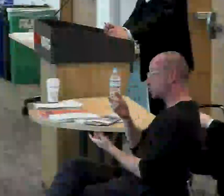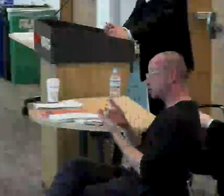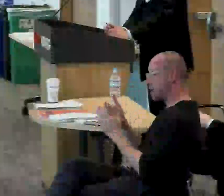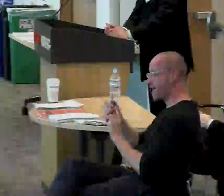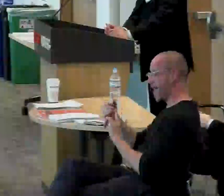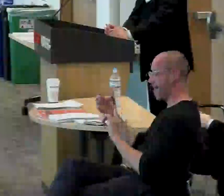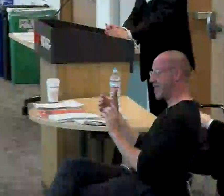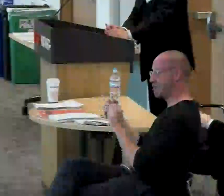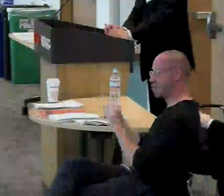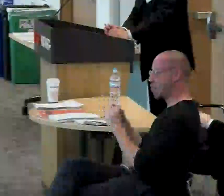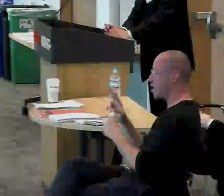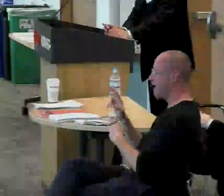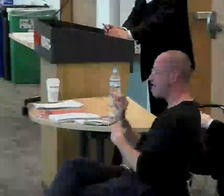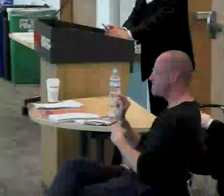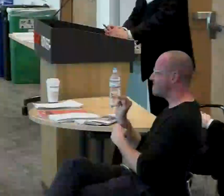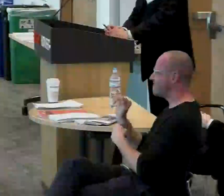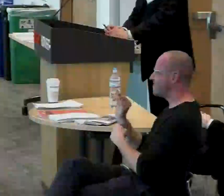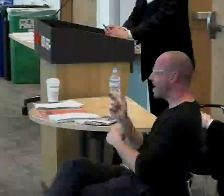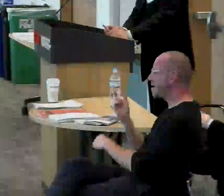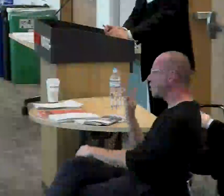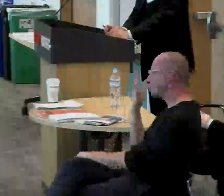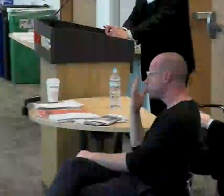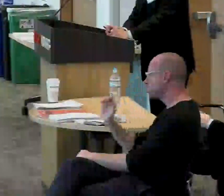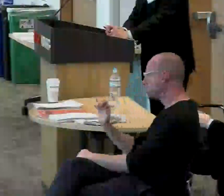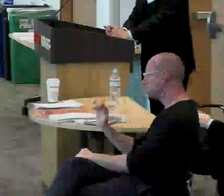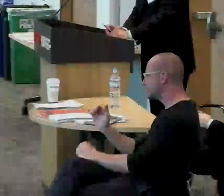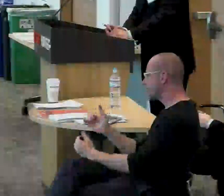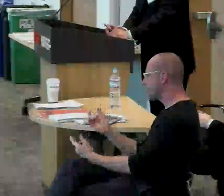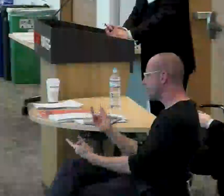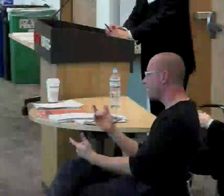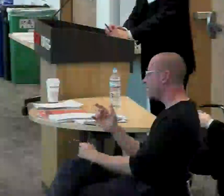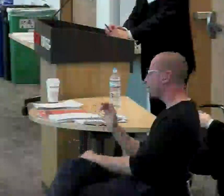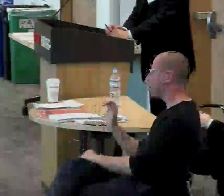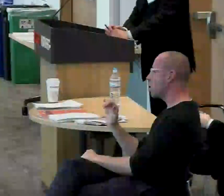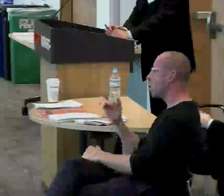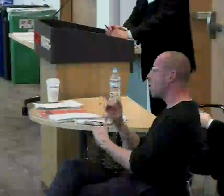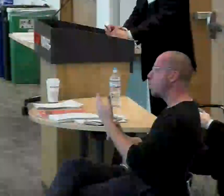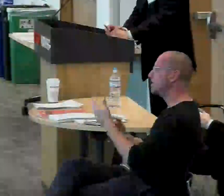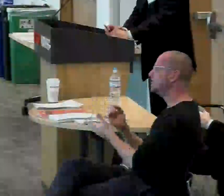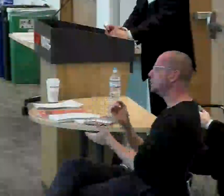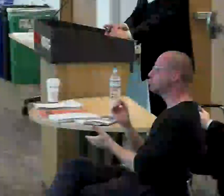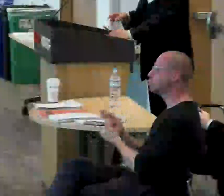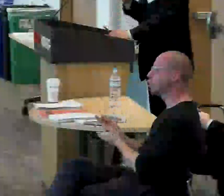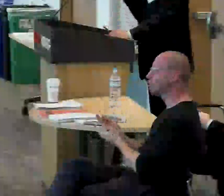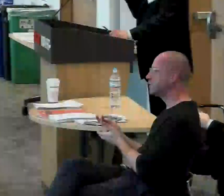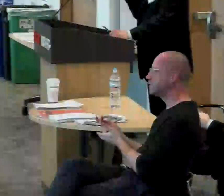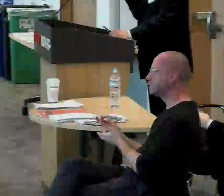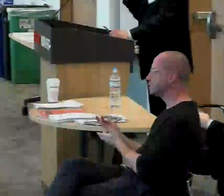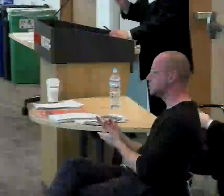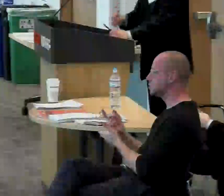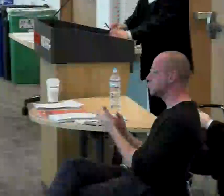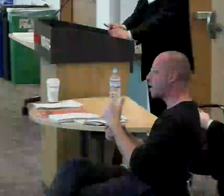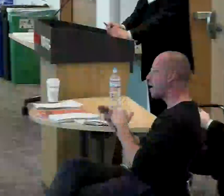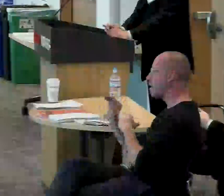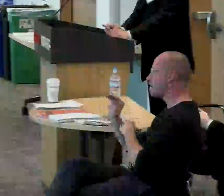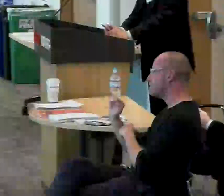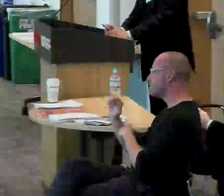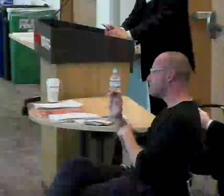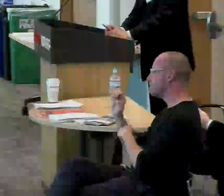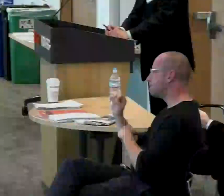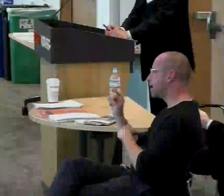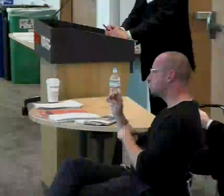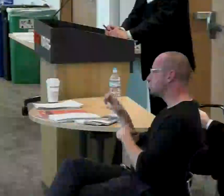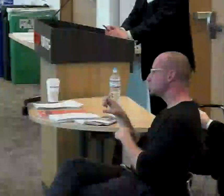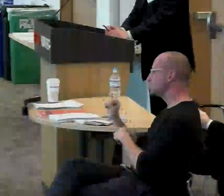that vetting process is and what is the approval what are the milestones in the timeline